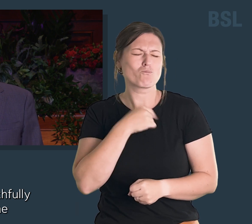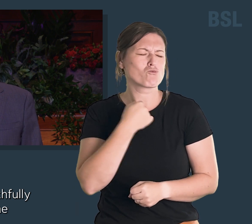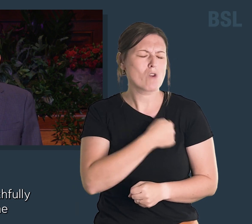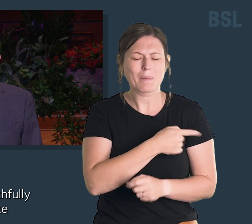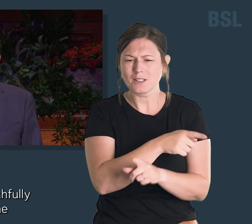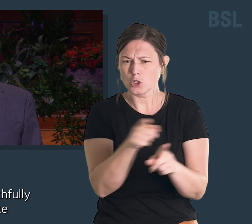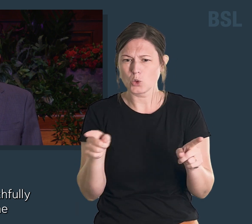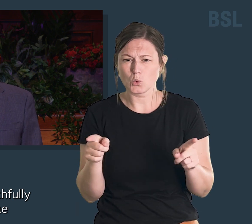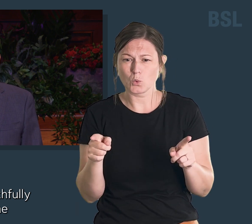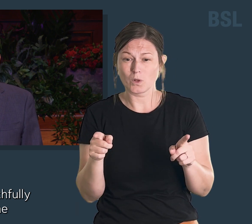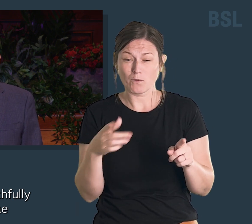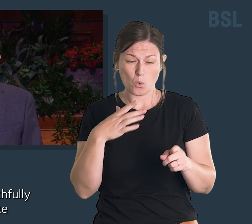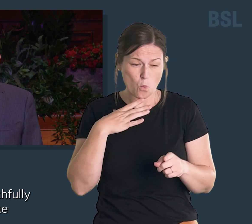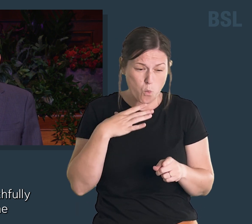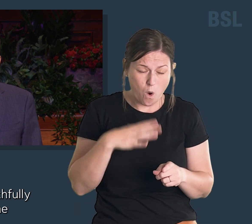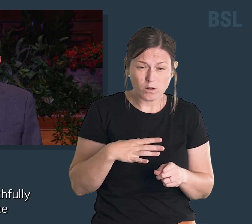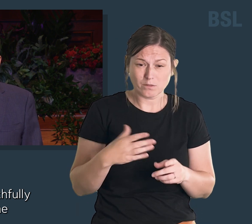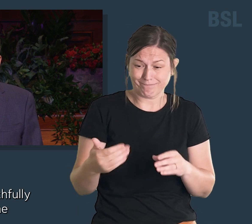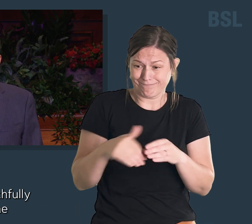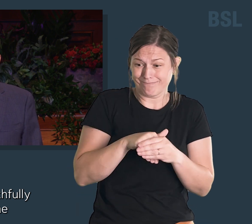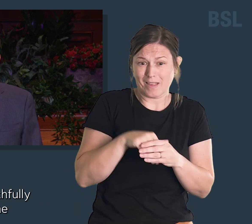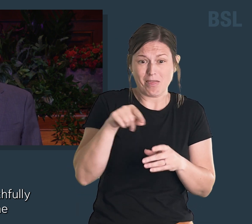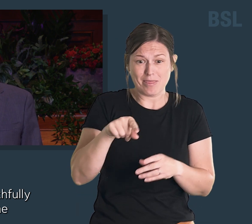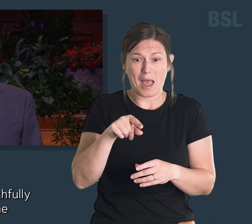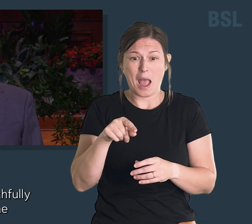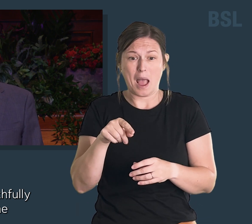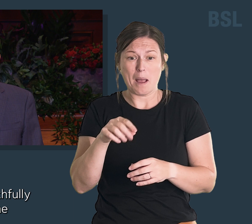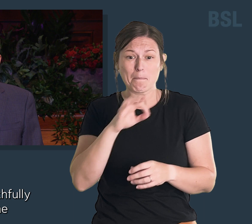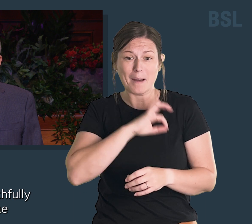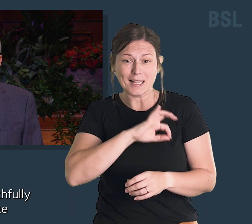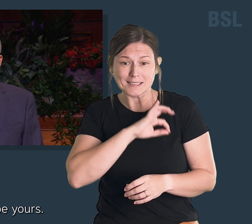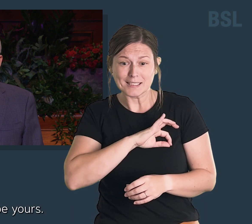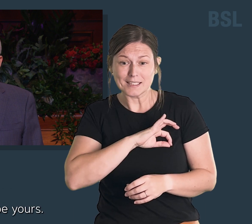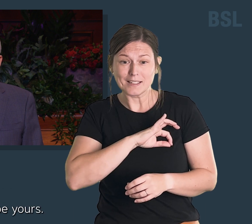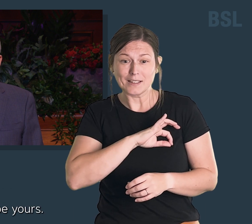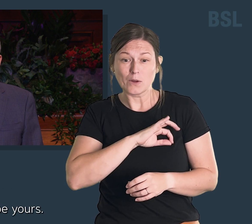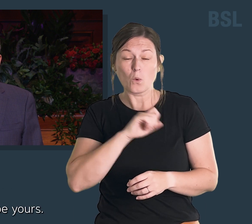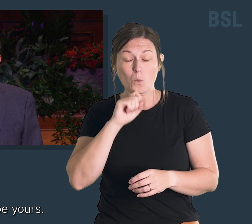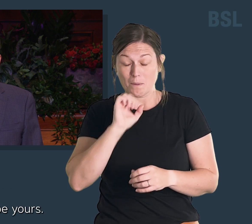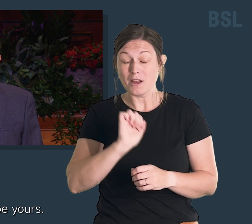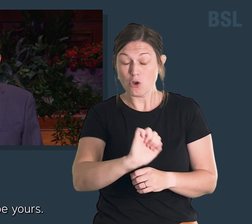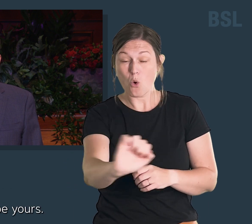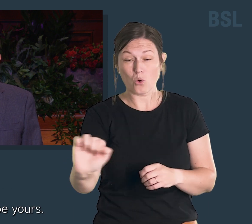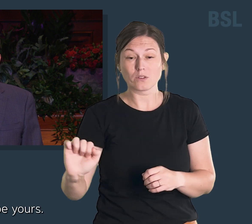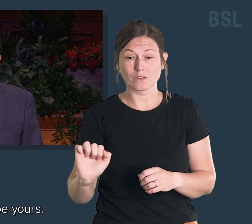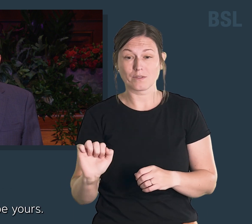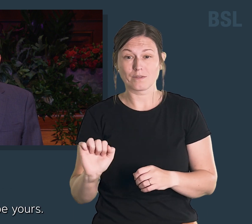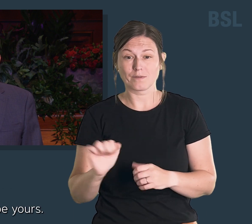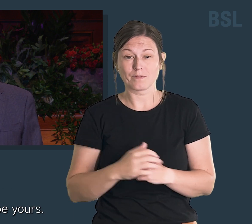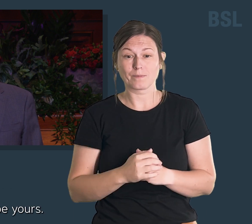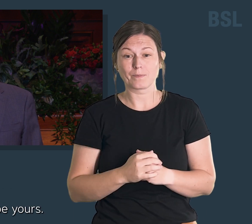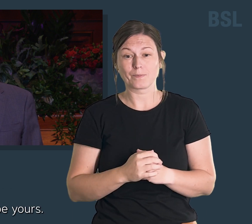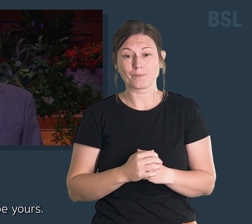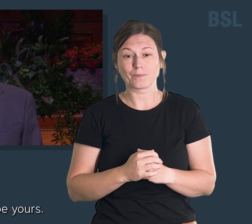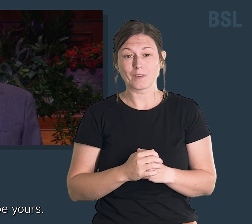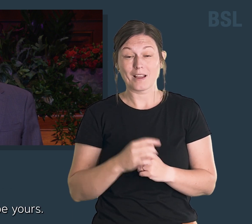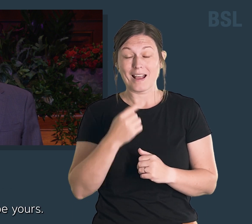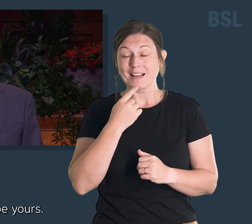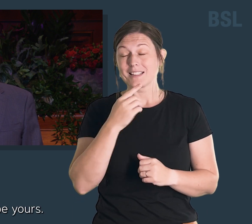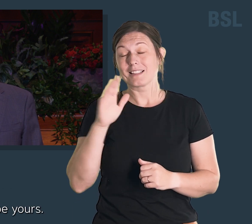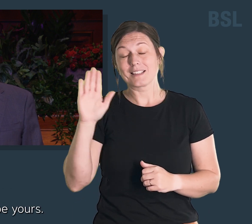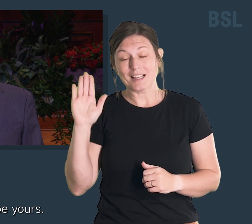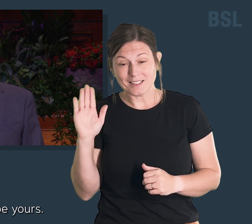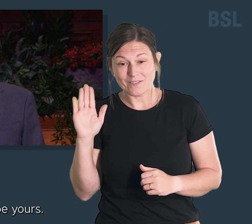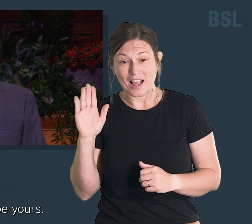I promise that as you faithfully seek that privilege, in time or eternity it will surely be yours.